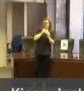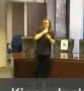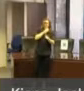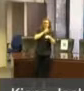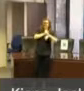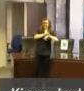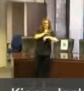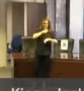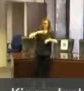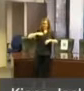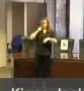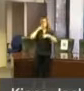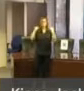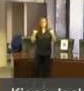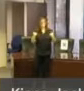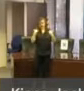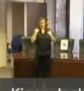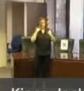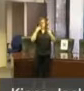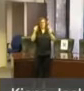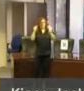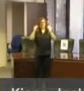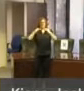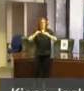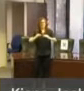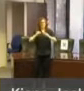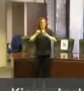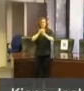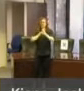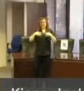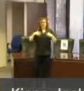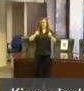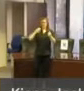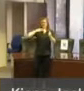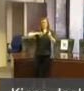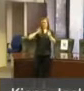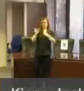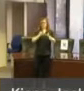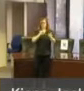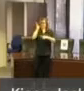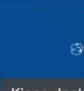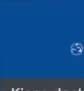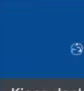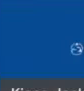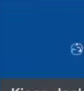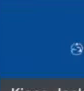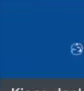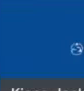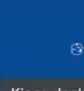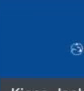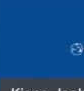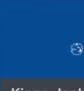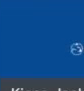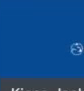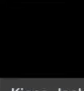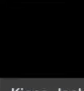into the actual state health benefit plan presentation. And Jeff Rickman, Executive Director of State Health